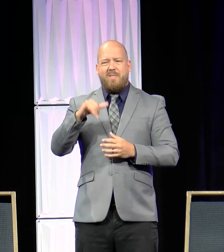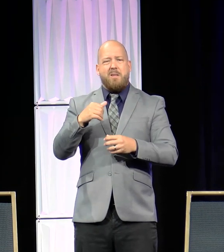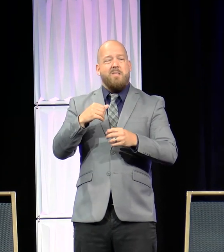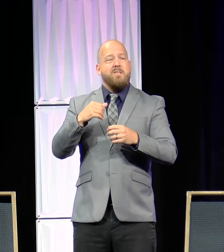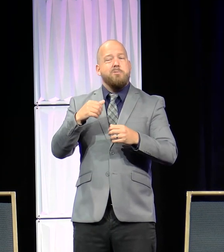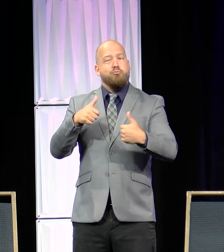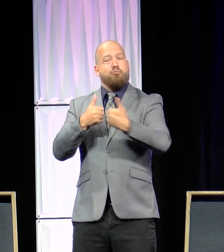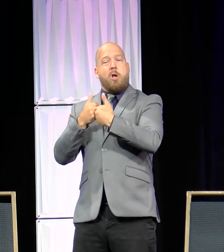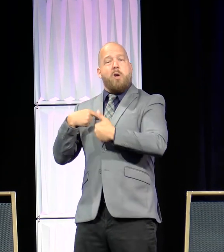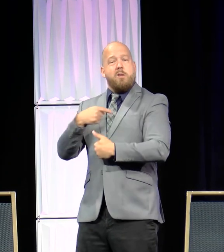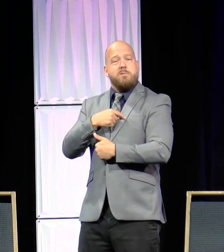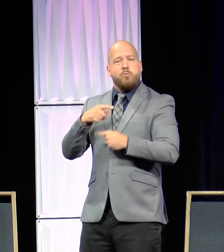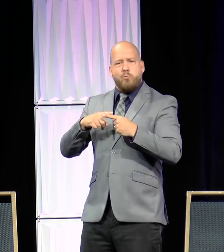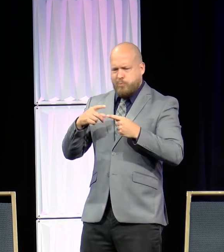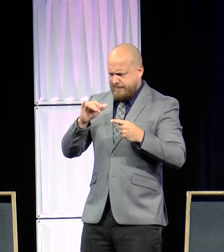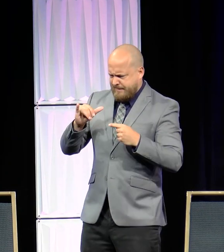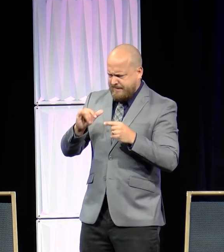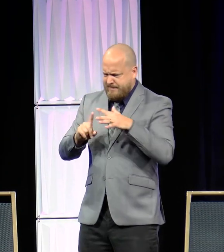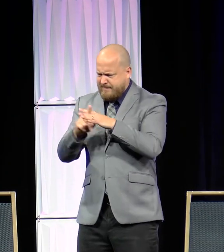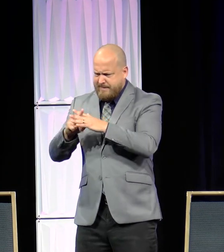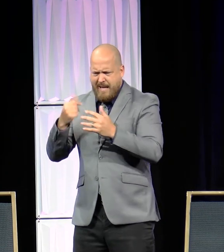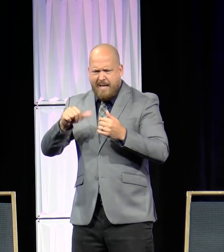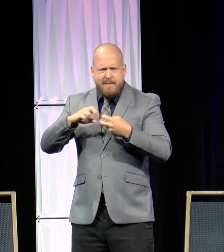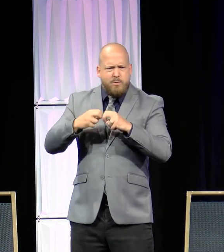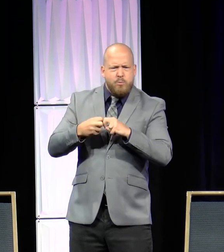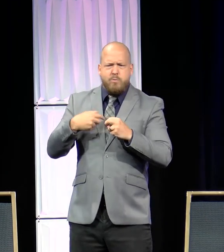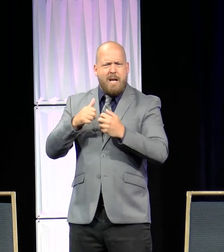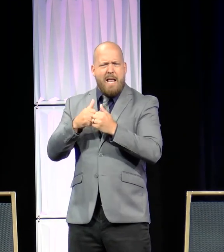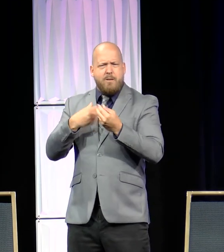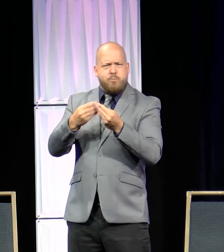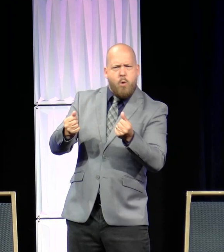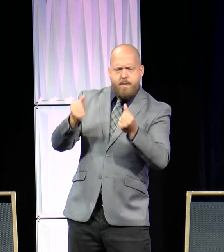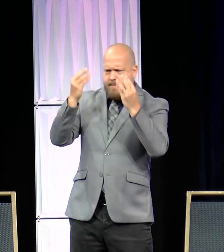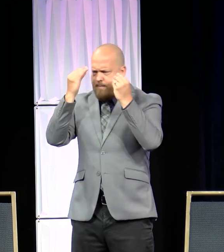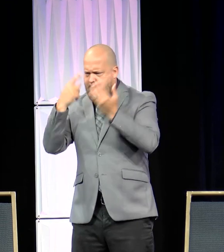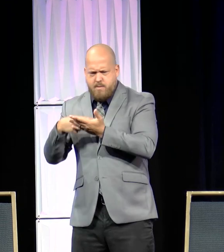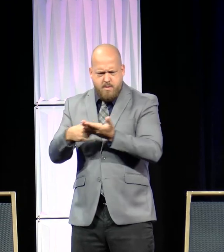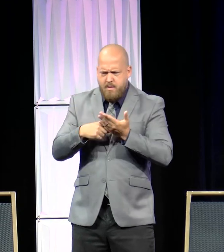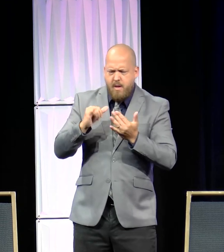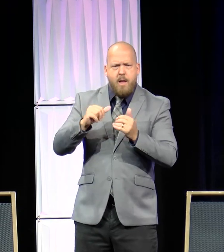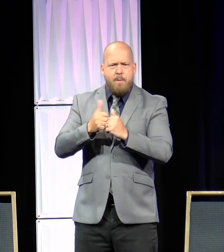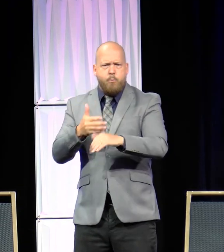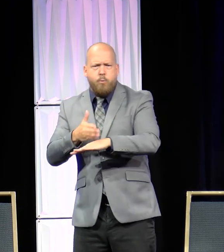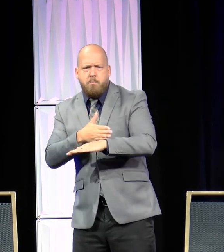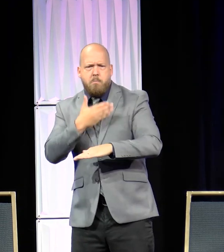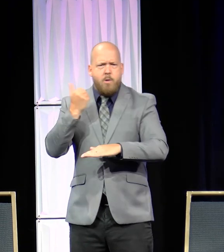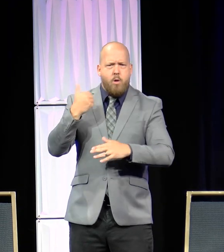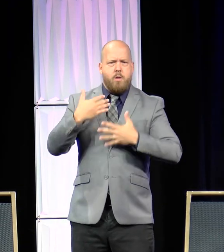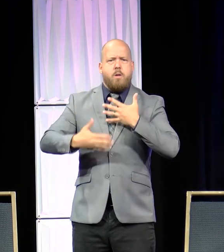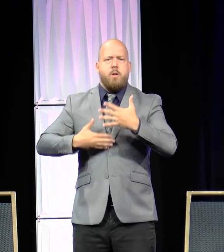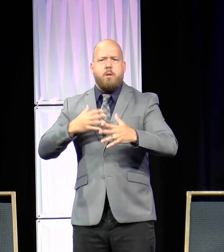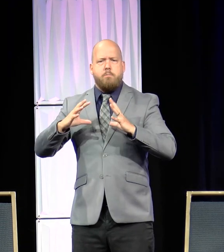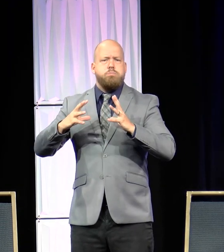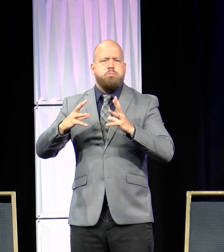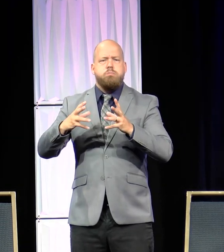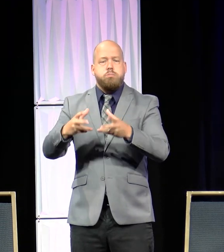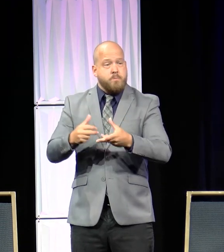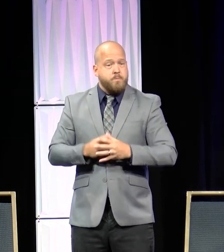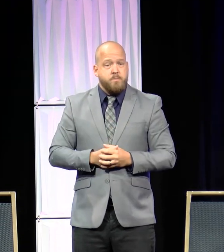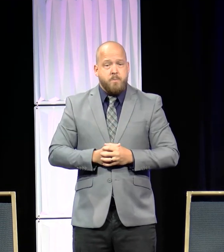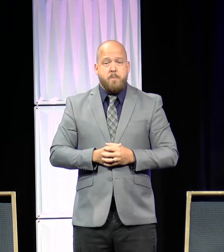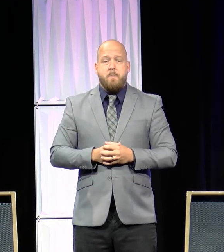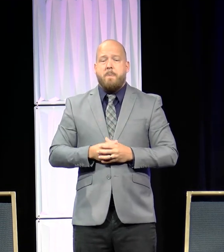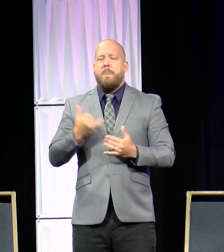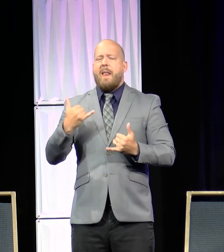without prevention on their mind and in their hearts. Right? So I want to talk just a little bit about